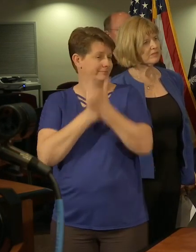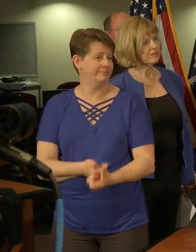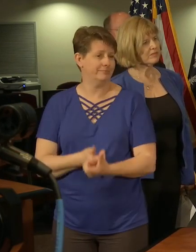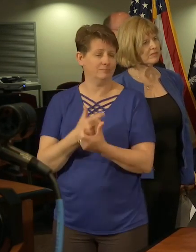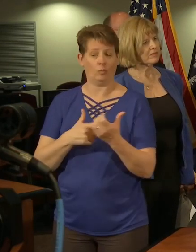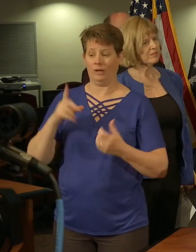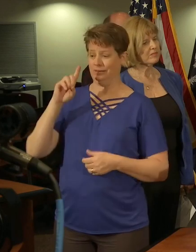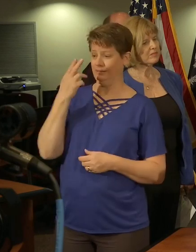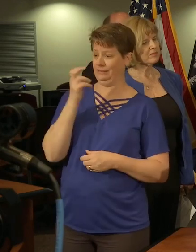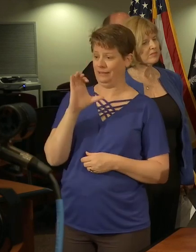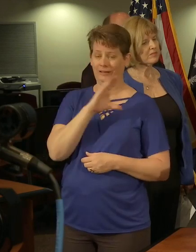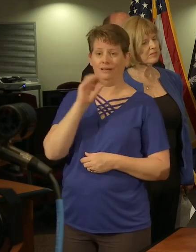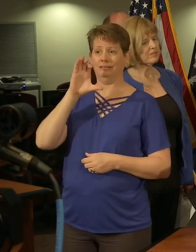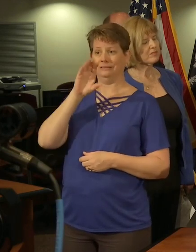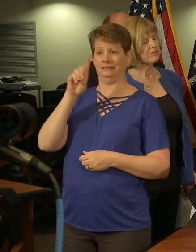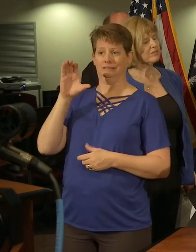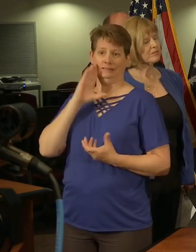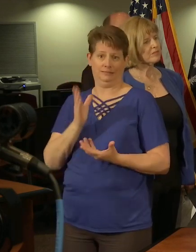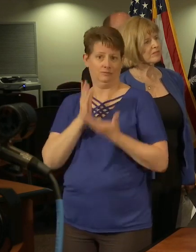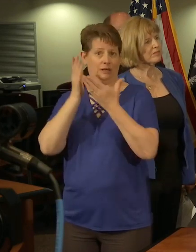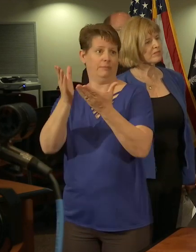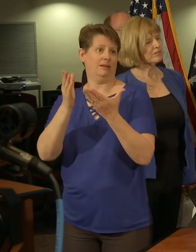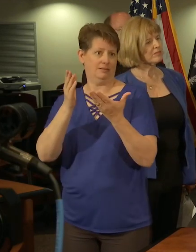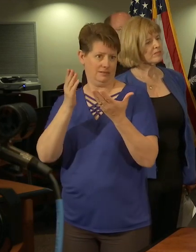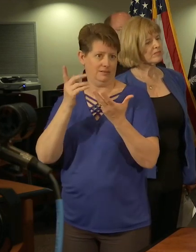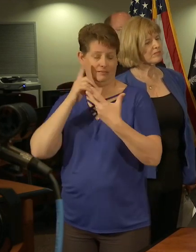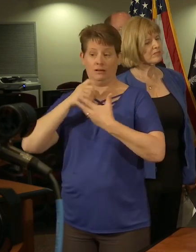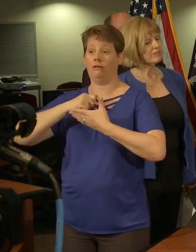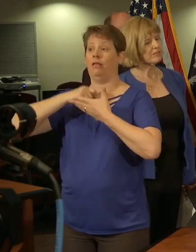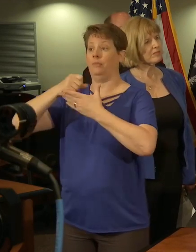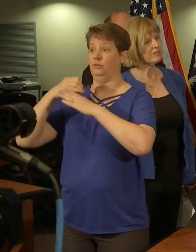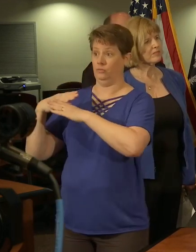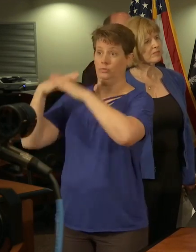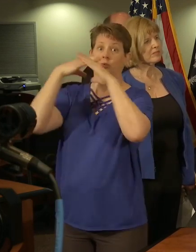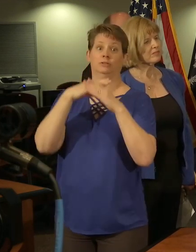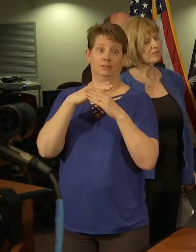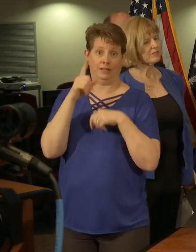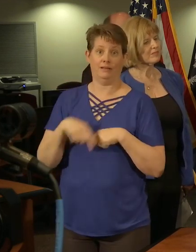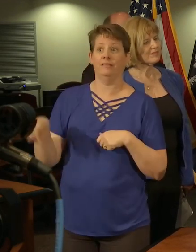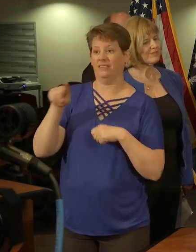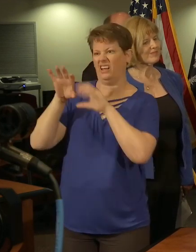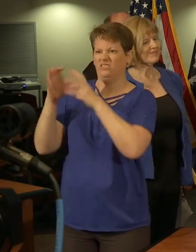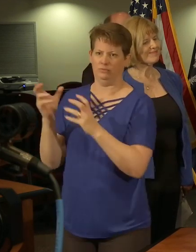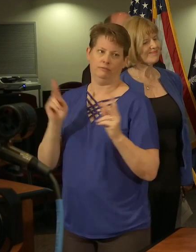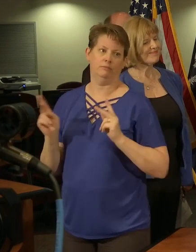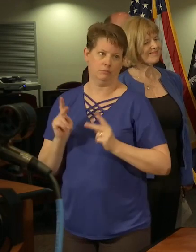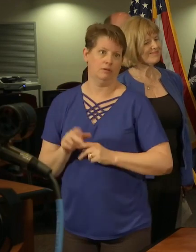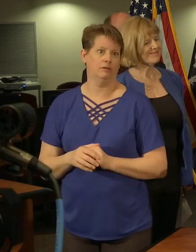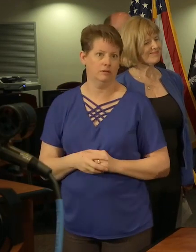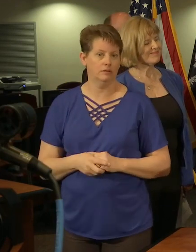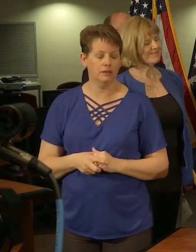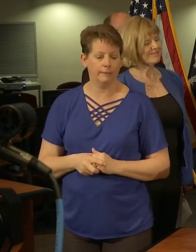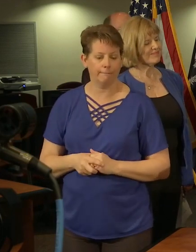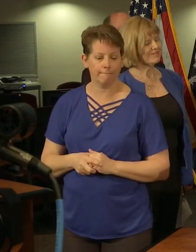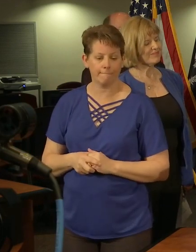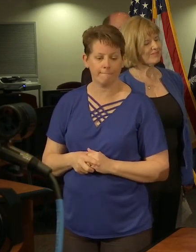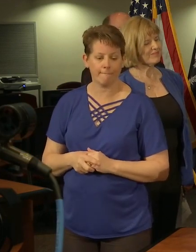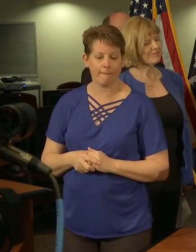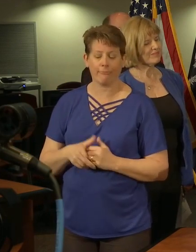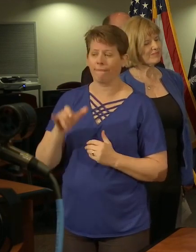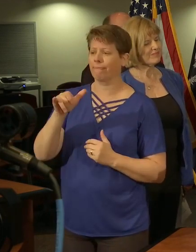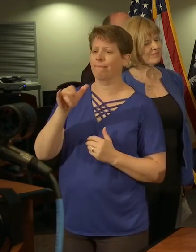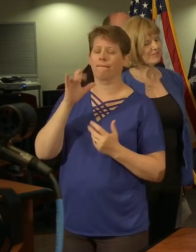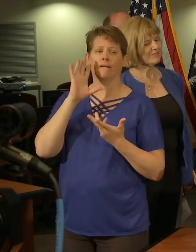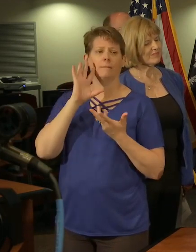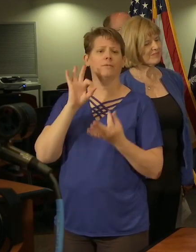CDC's recommendations for helping to protect against, to help protect this higher risk population. And this is an example